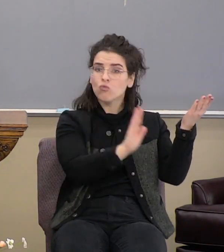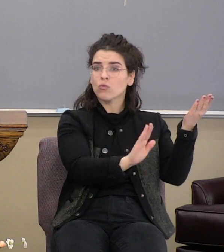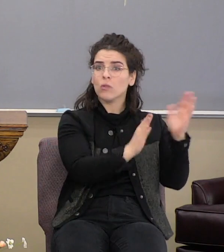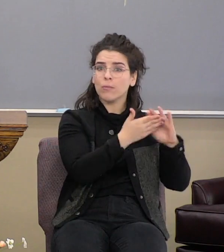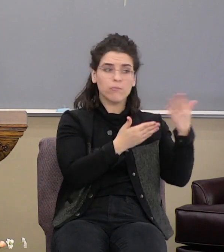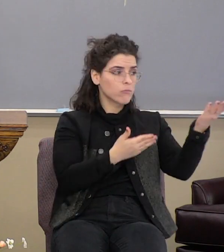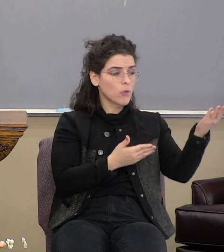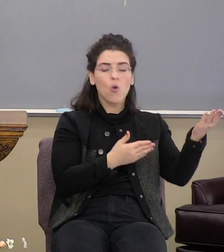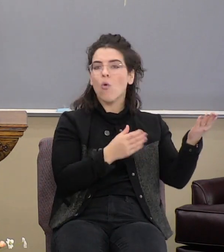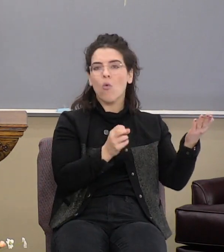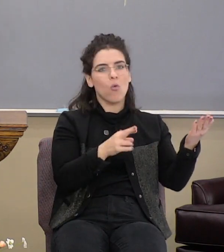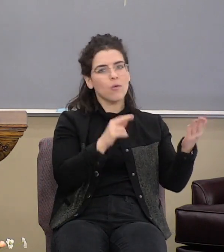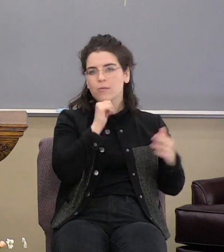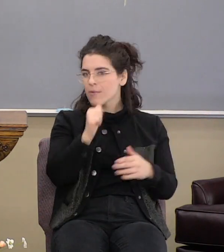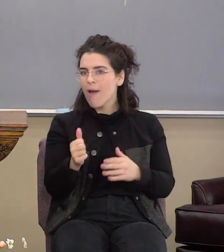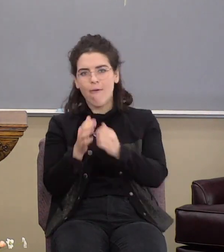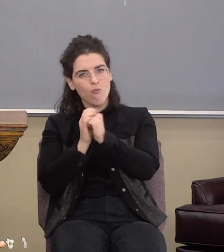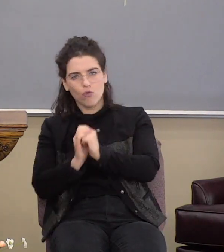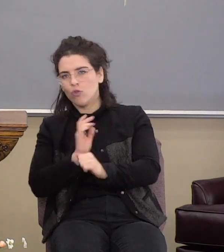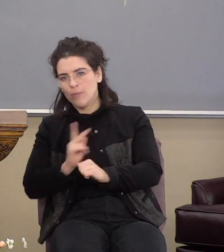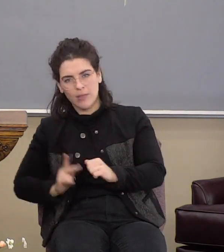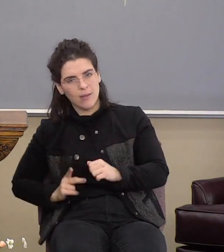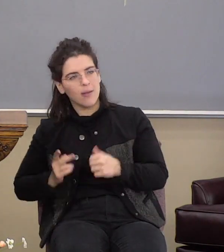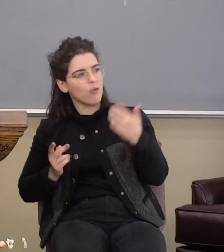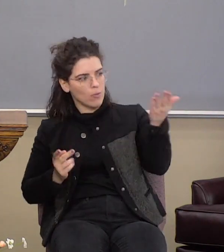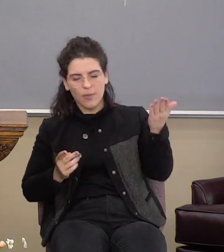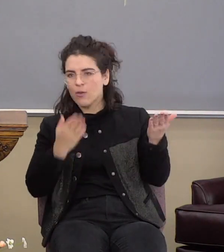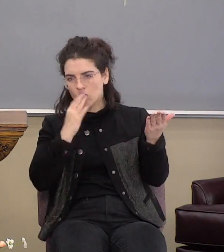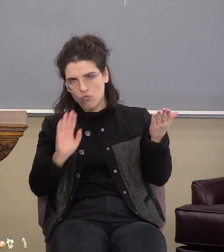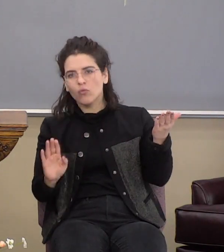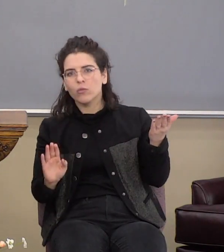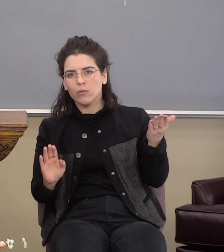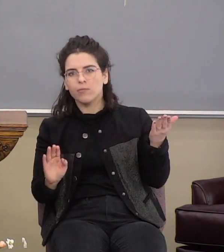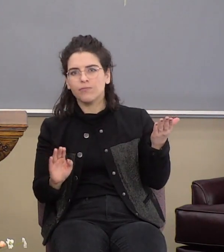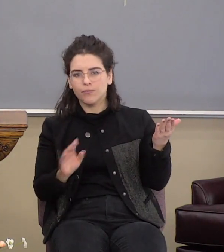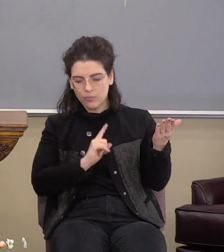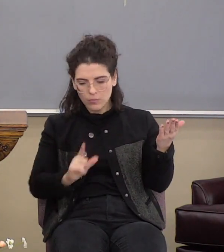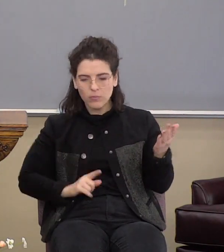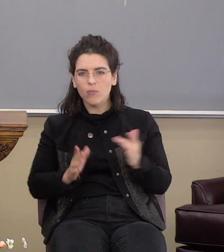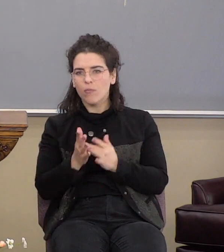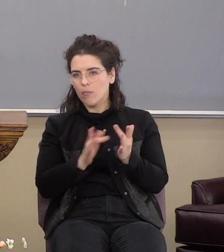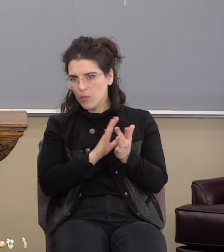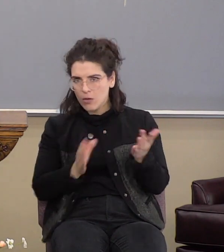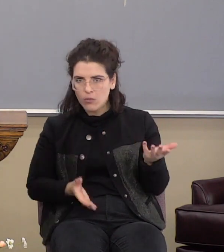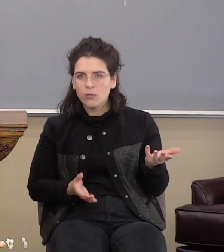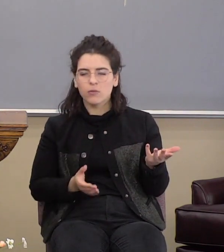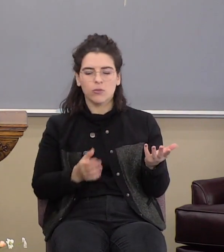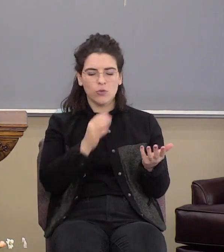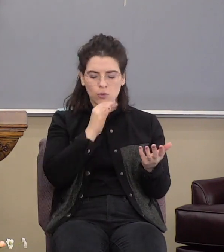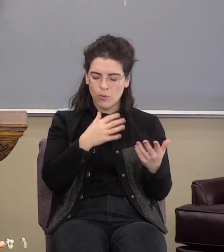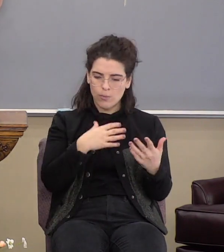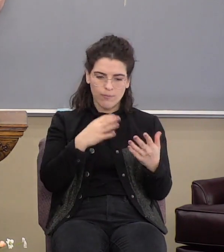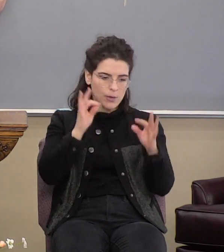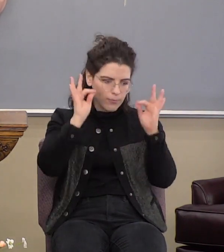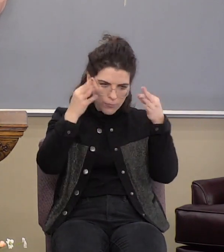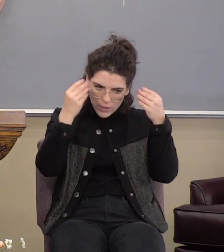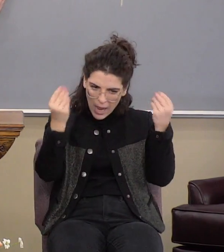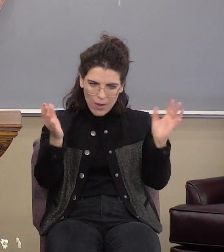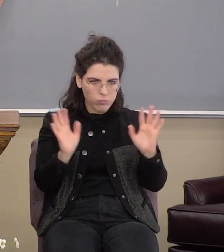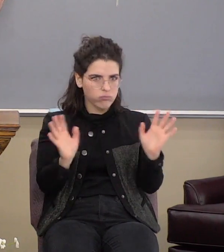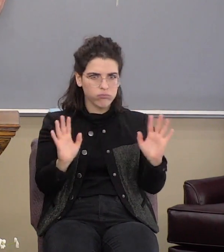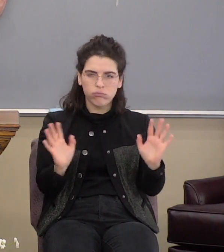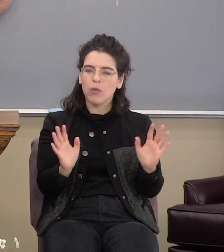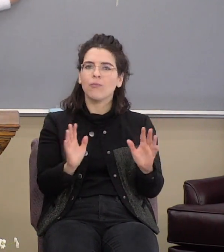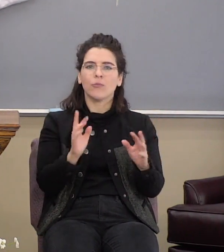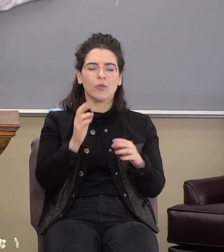or are you not going to worship the king who is there in Jerusalem, the Lord Jesus Christ? So don't get bent out of shape. There's a